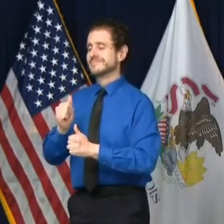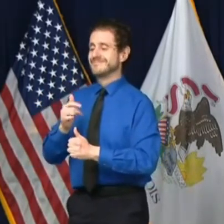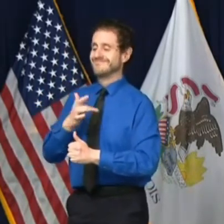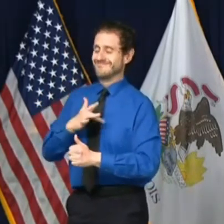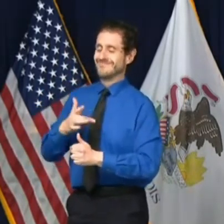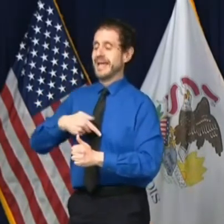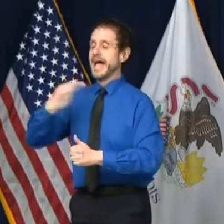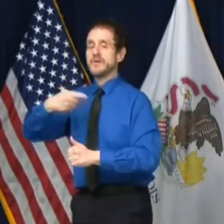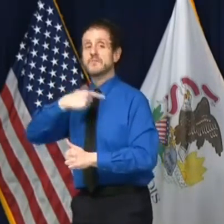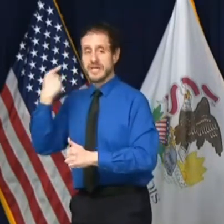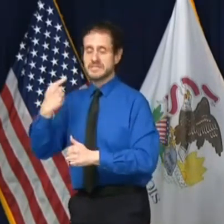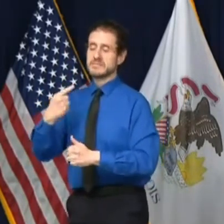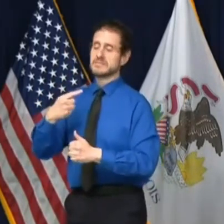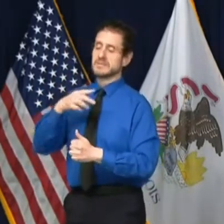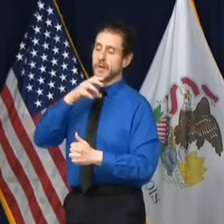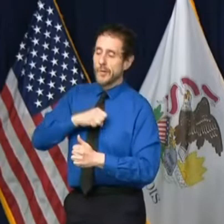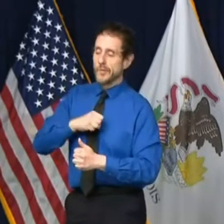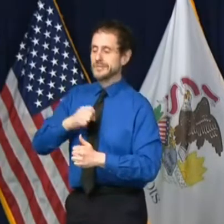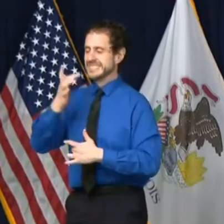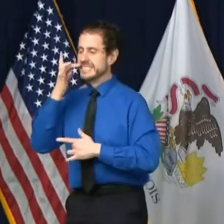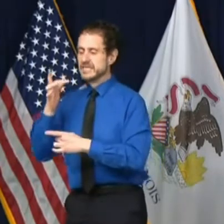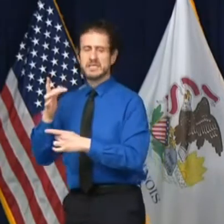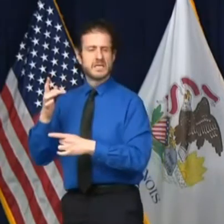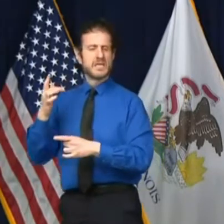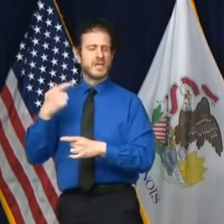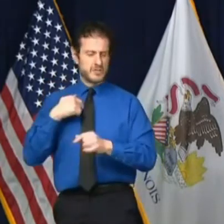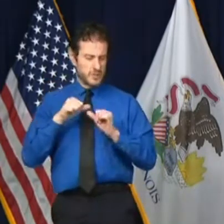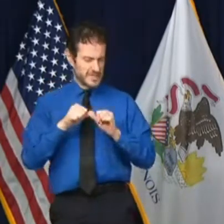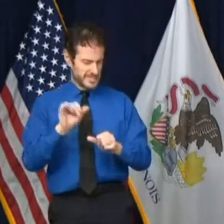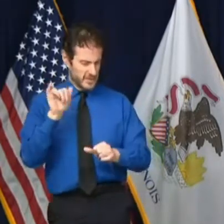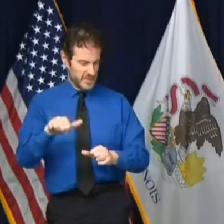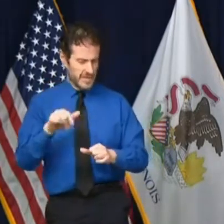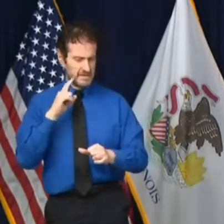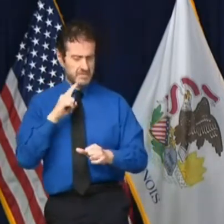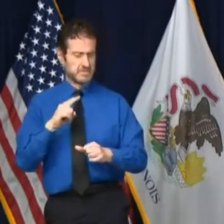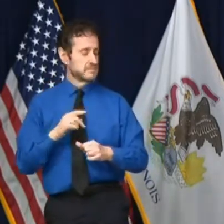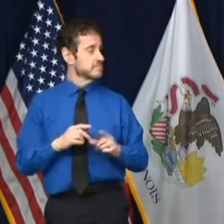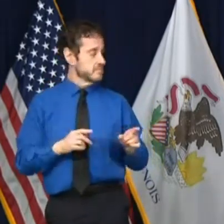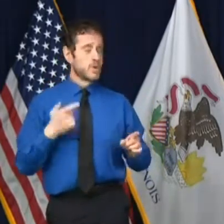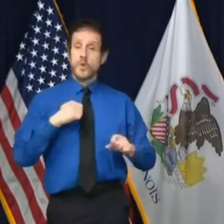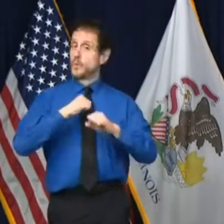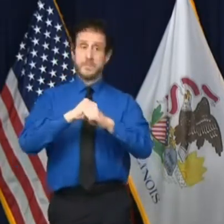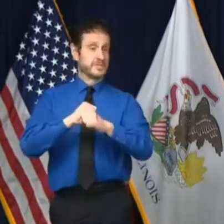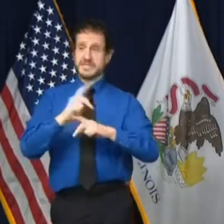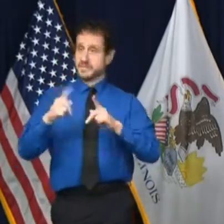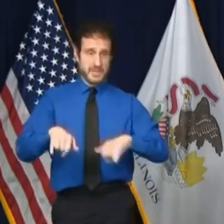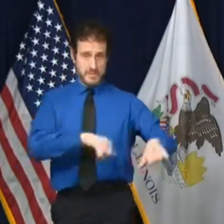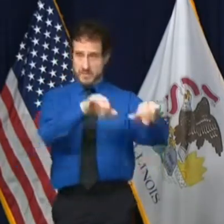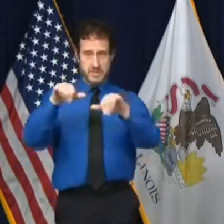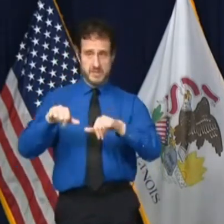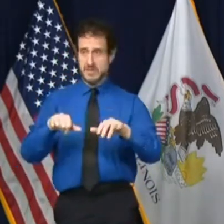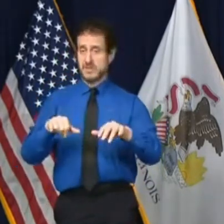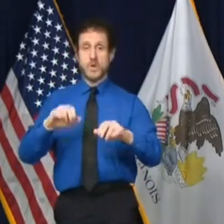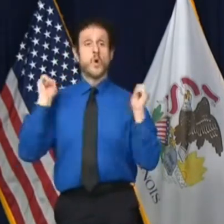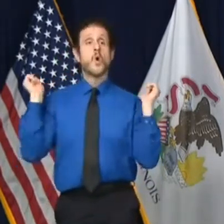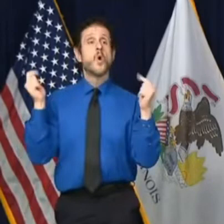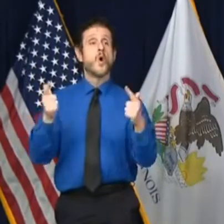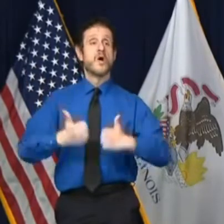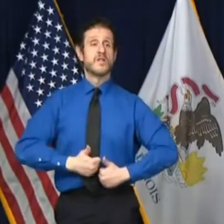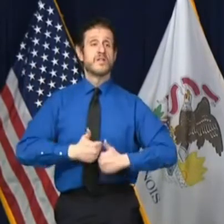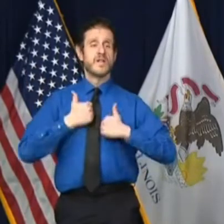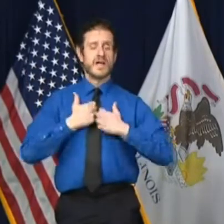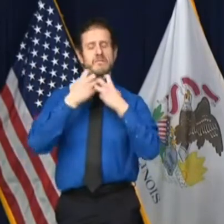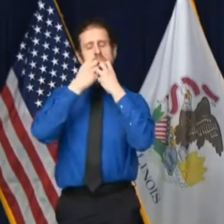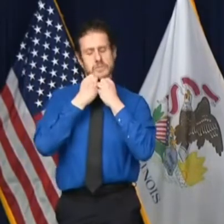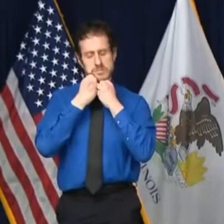as we continue to proceed throughout the month of May? Well, we are protecting everybody. Everybody's life